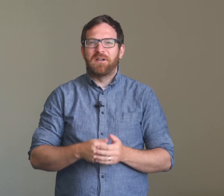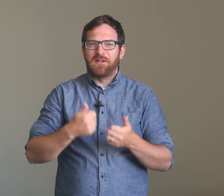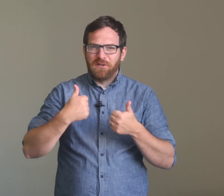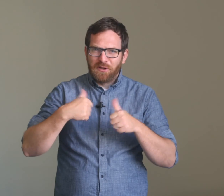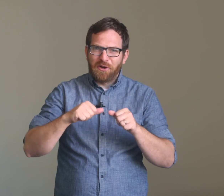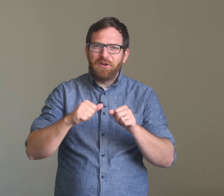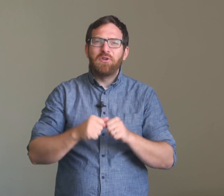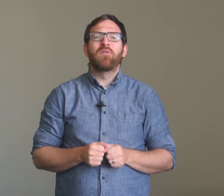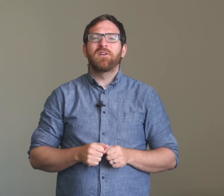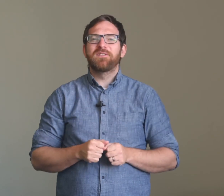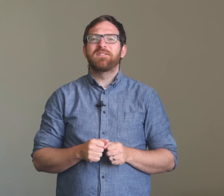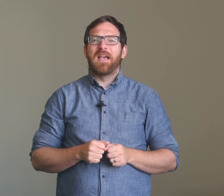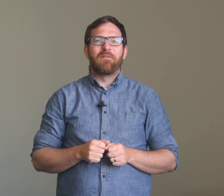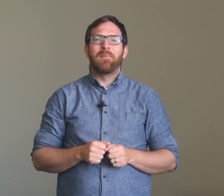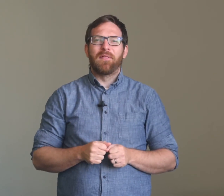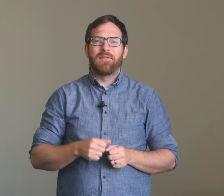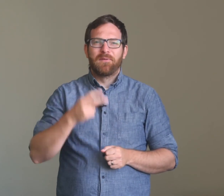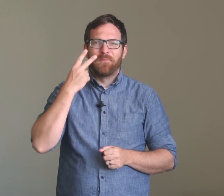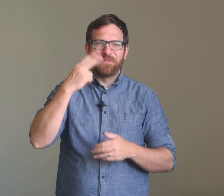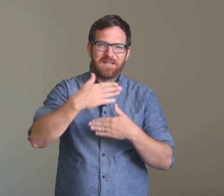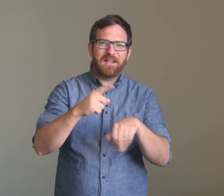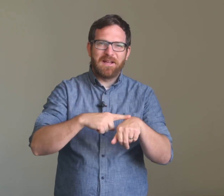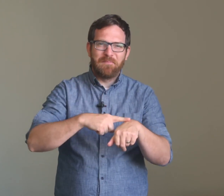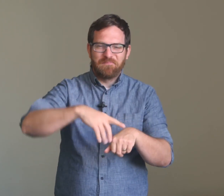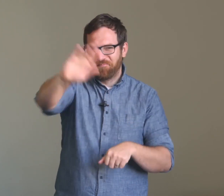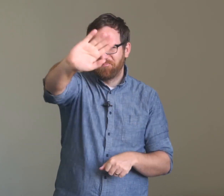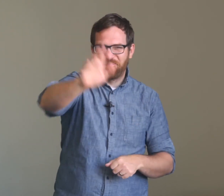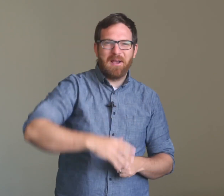to learn new verses every month. We'll see you next time. Bye.